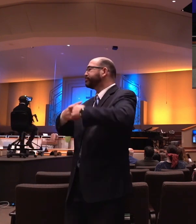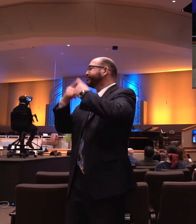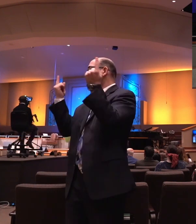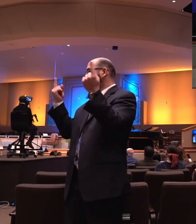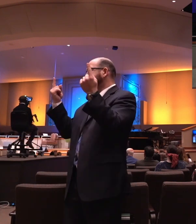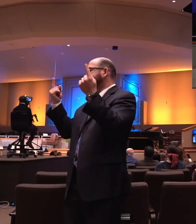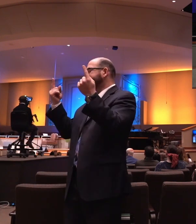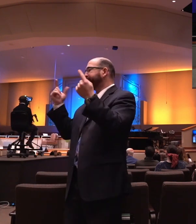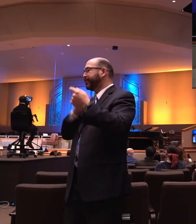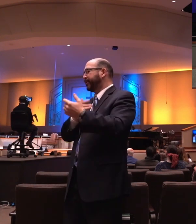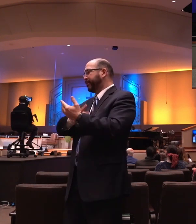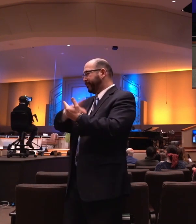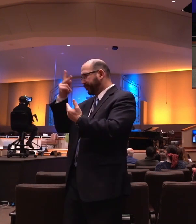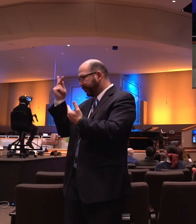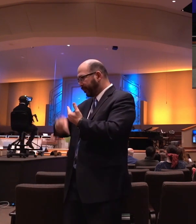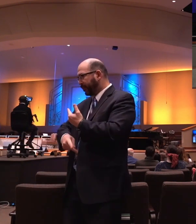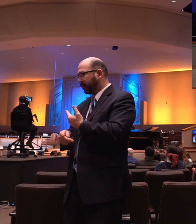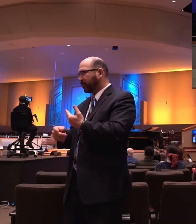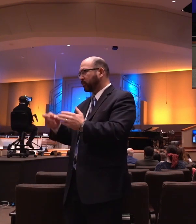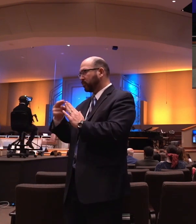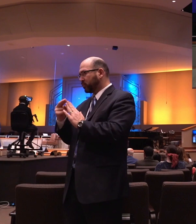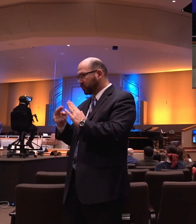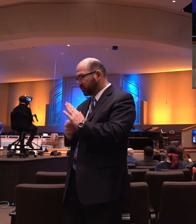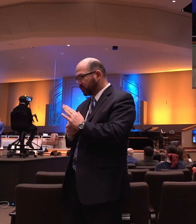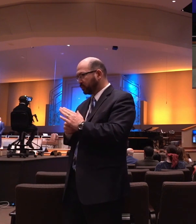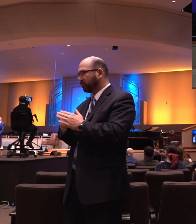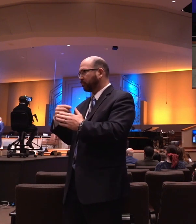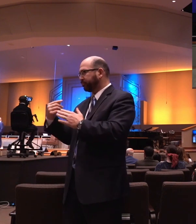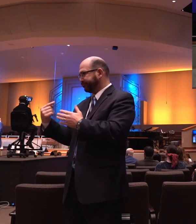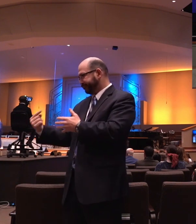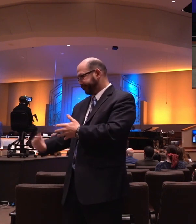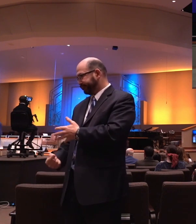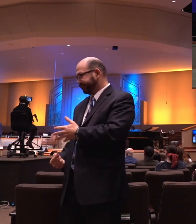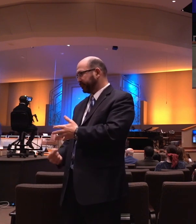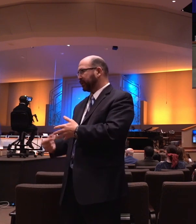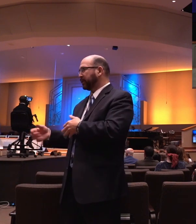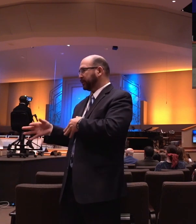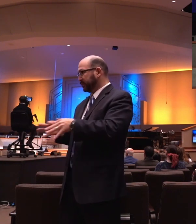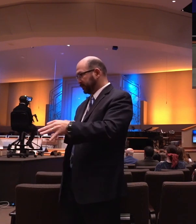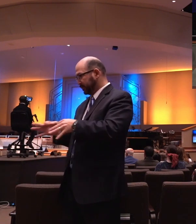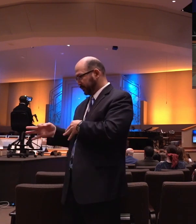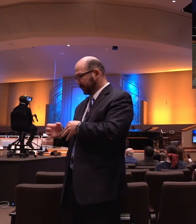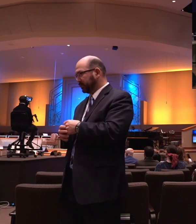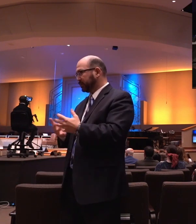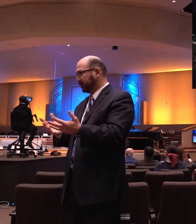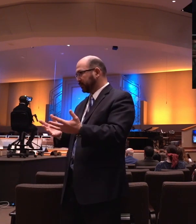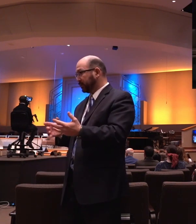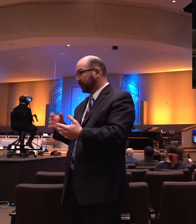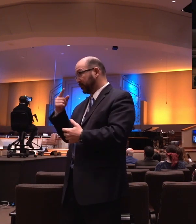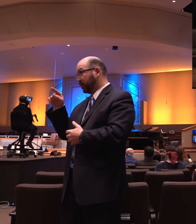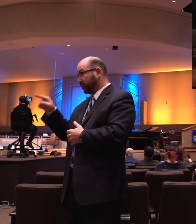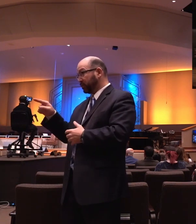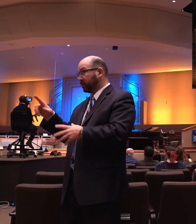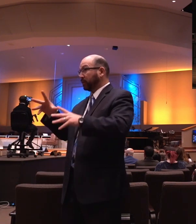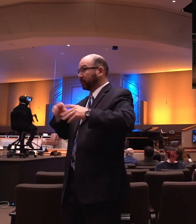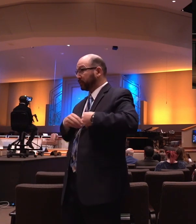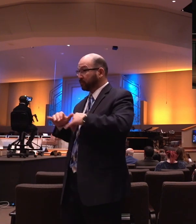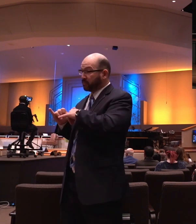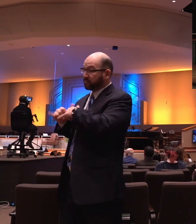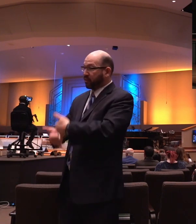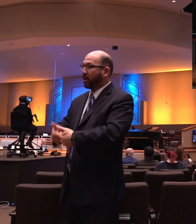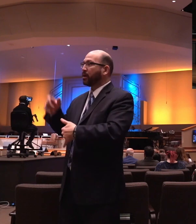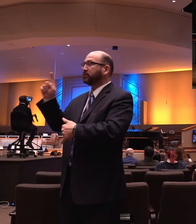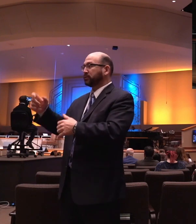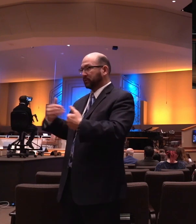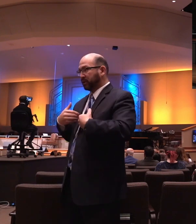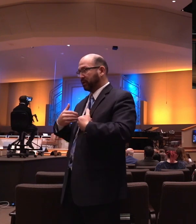station and the contest and the rules of the contest were on the card. And they explicitly said that in order to get your prize, you